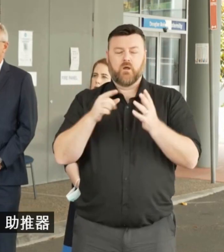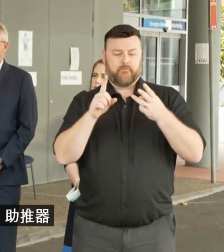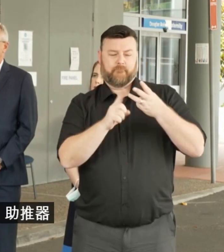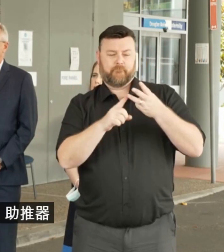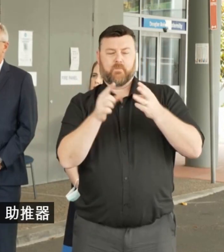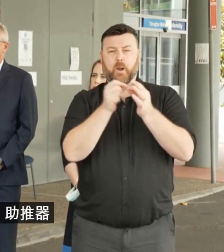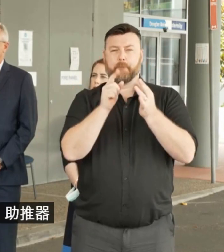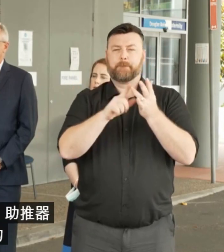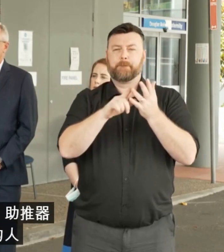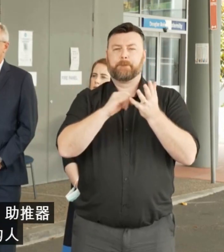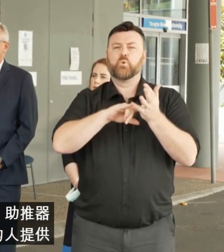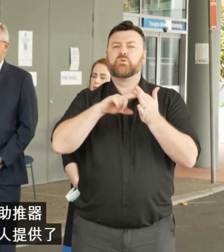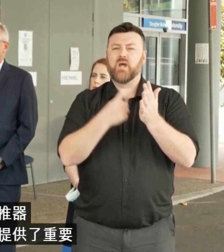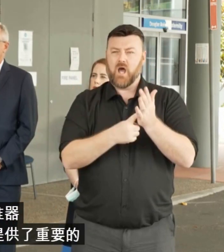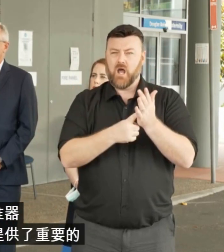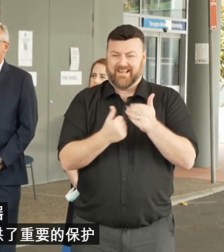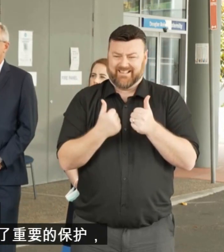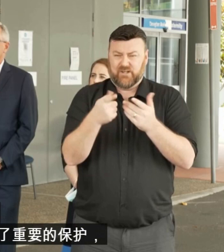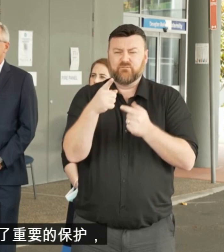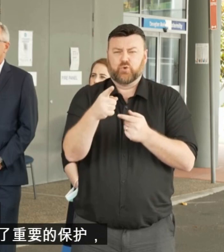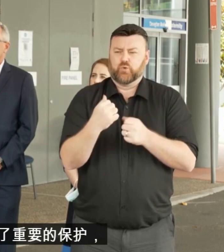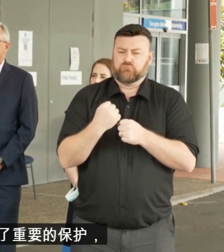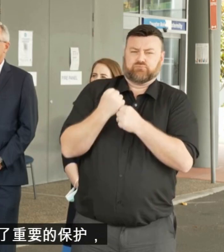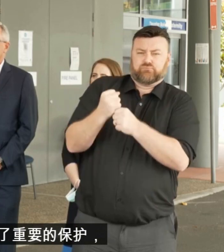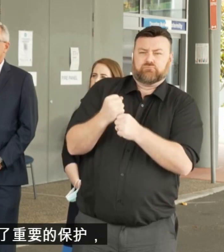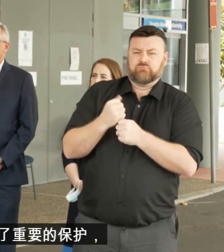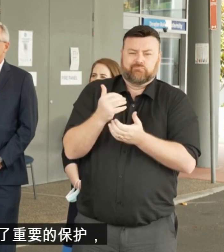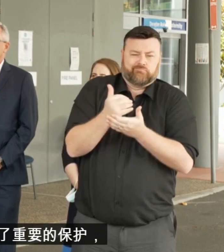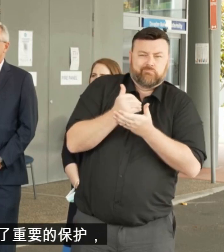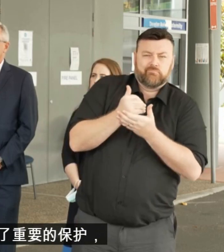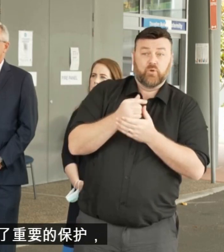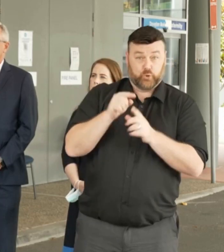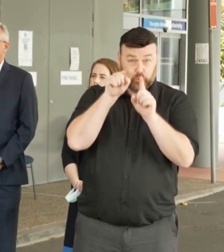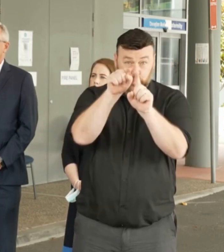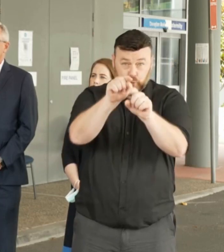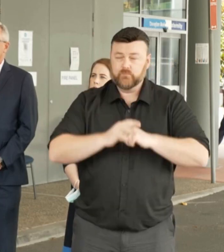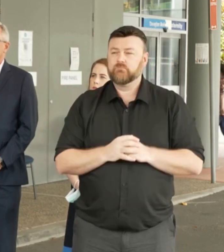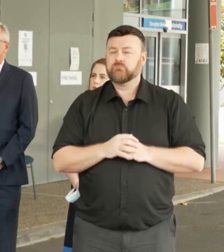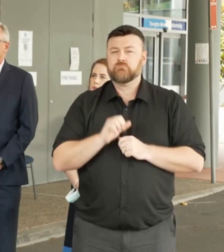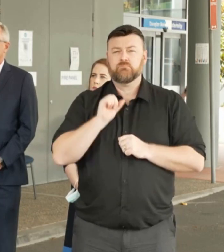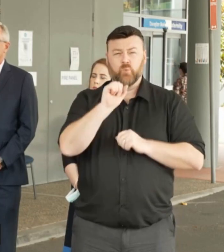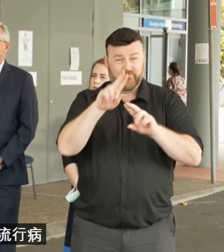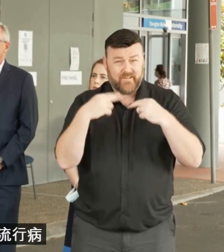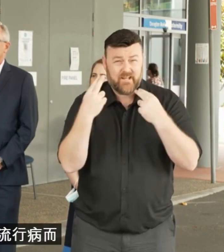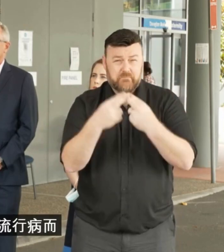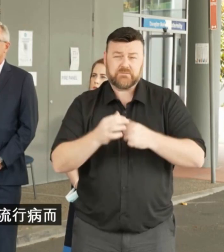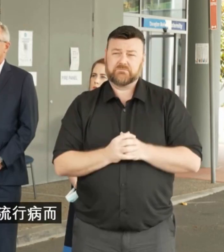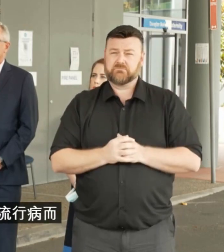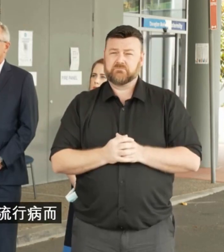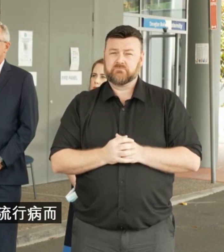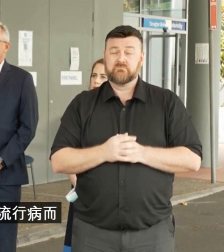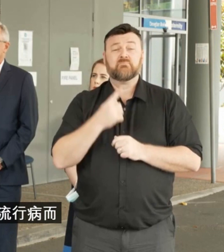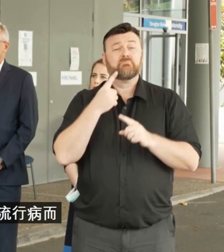booster affords significant protection to you, your loved ones, and to help those health staff who have